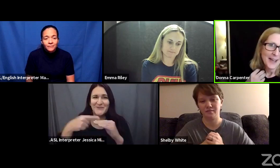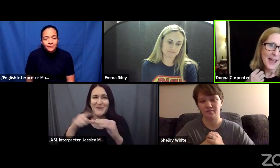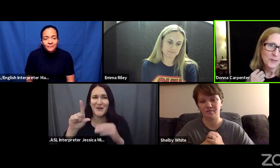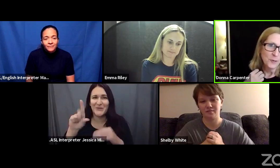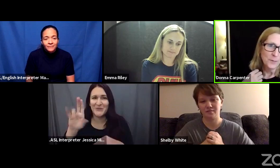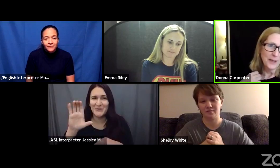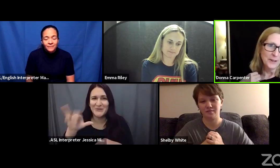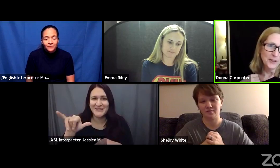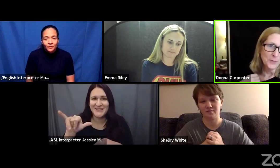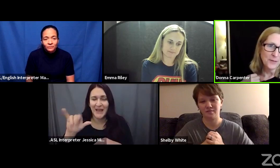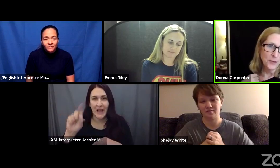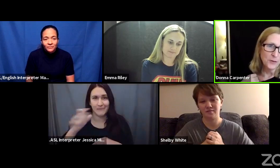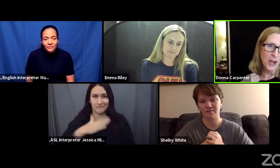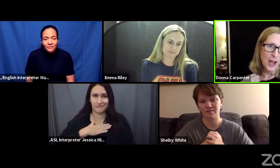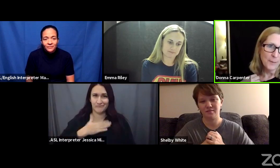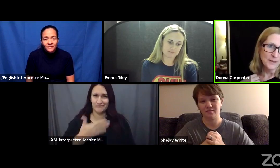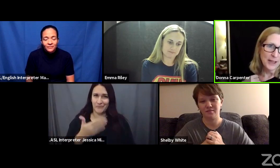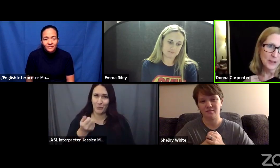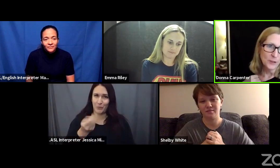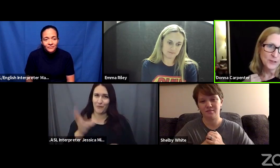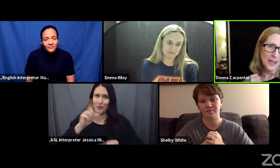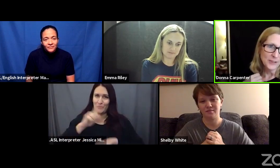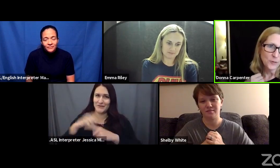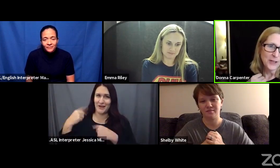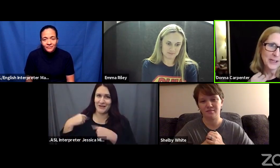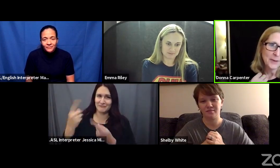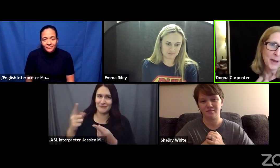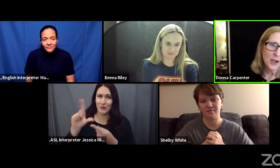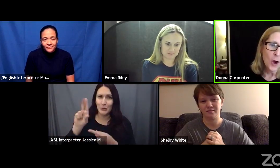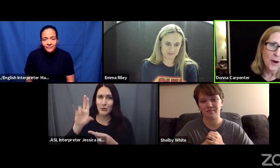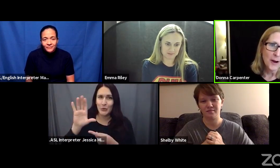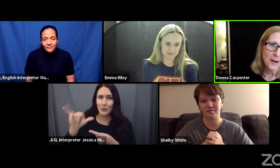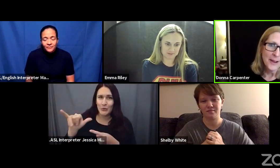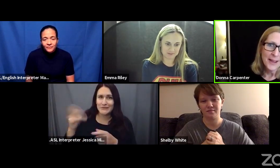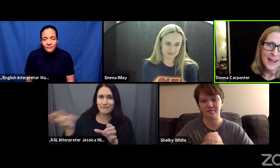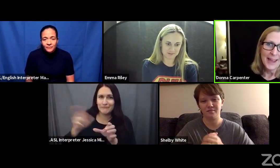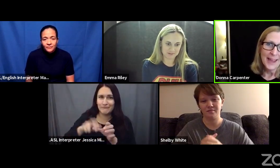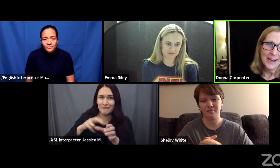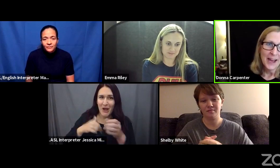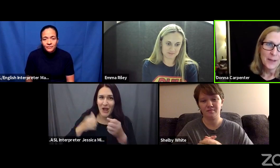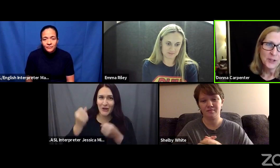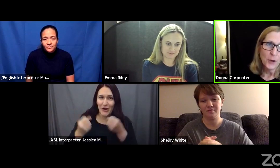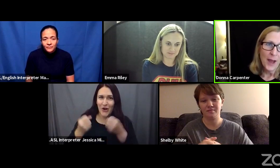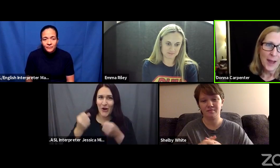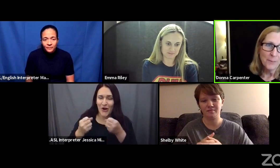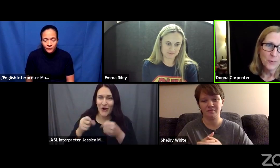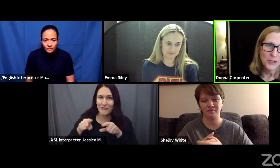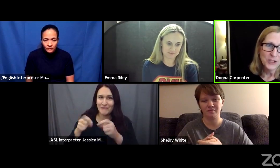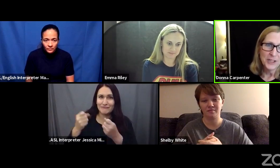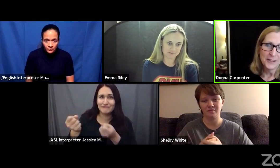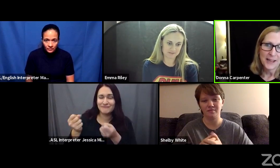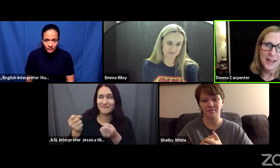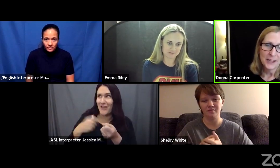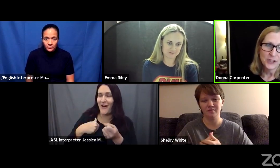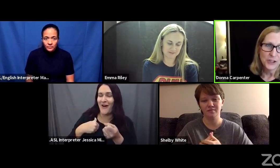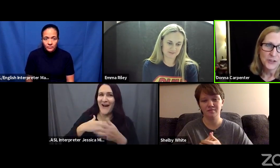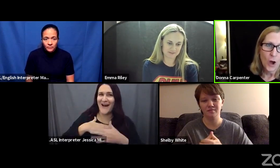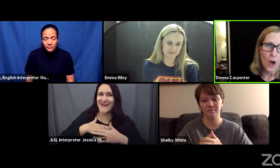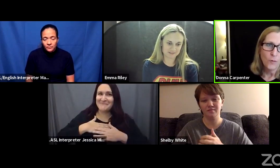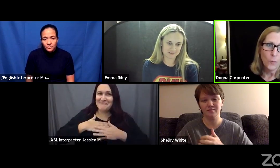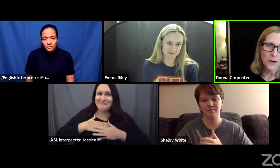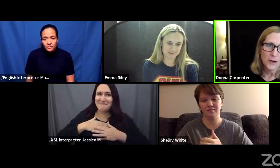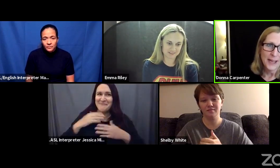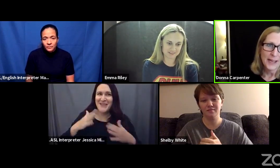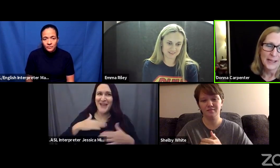Lucy. I have to admit, there's been a few times that Lucy has ridden in my car, and I'm so happy when she does that because